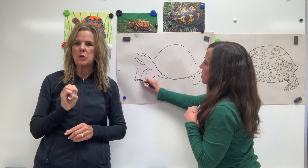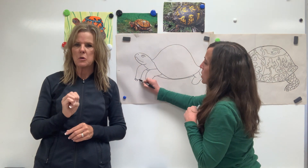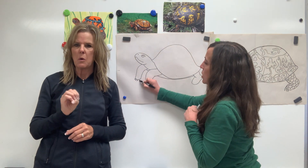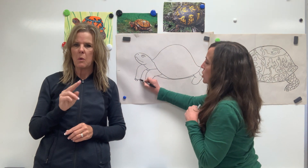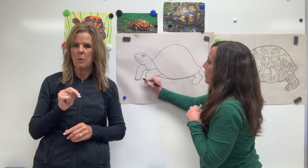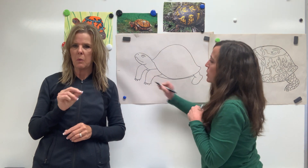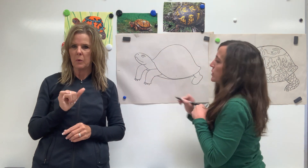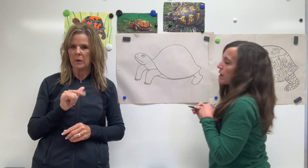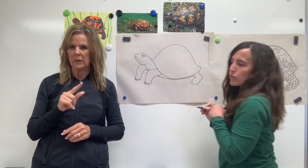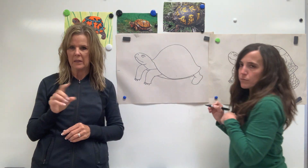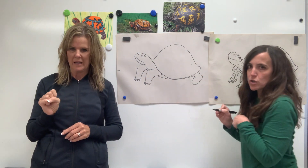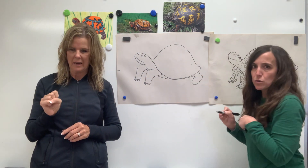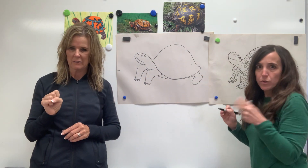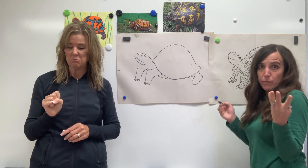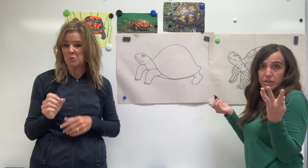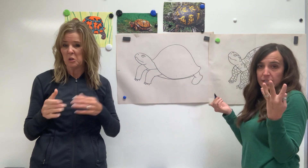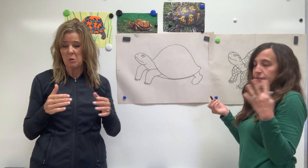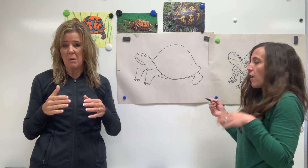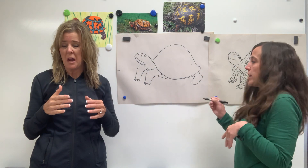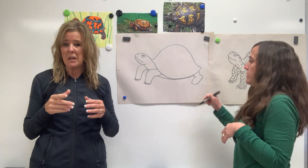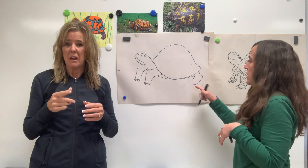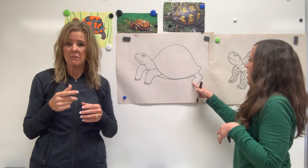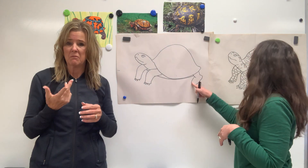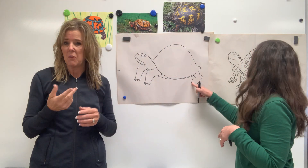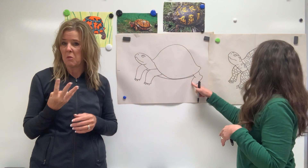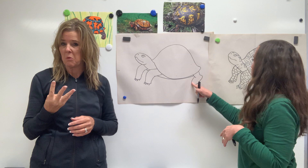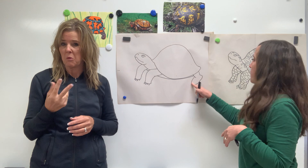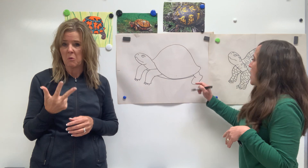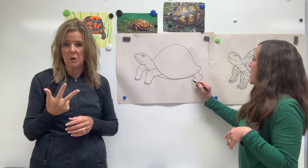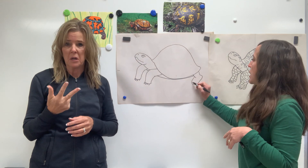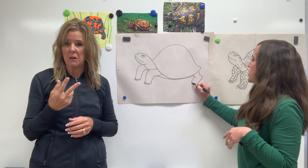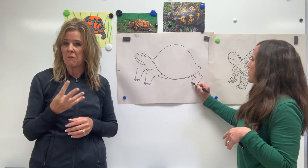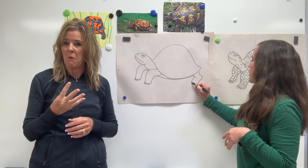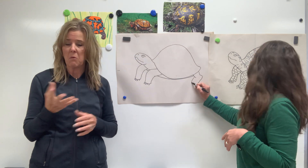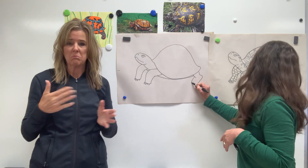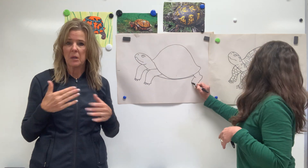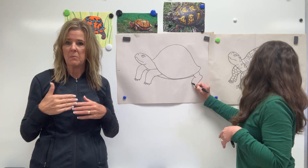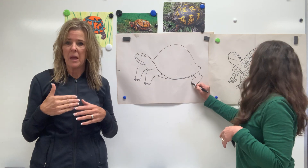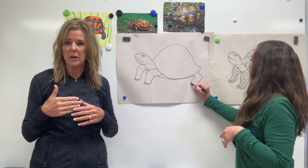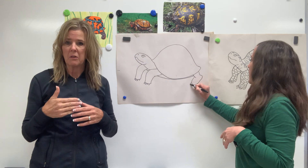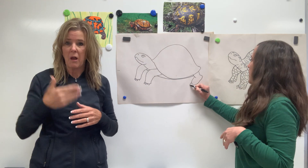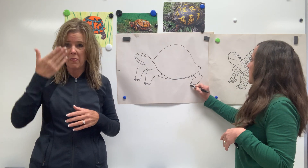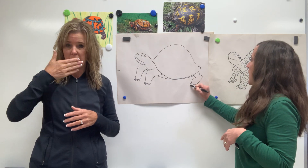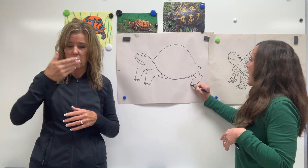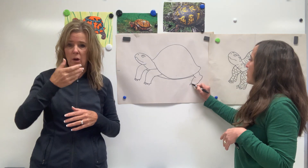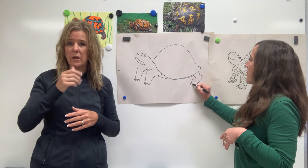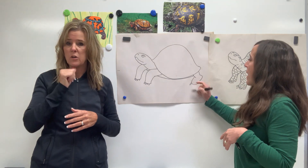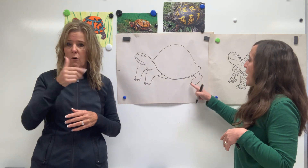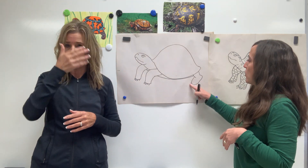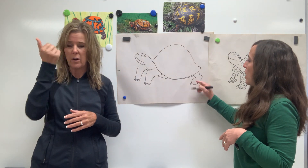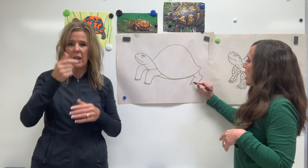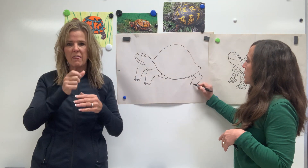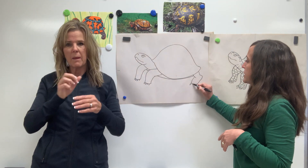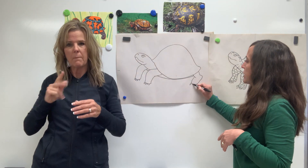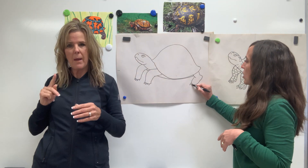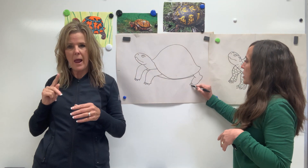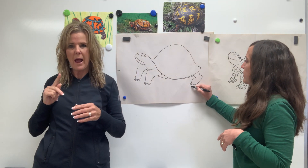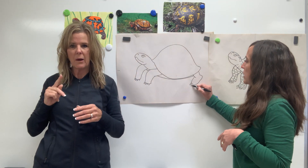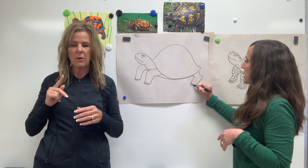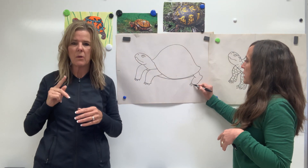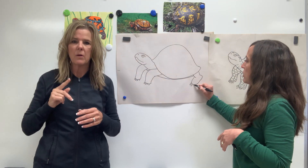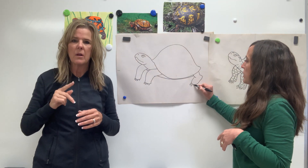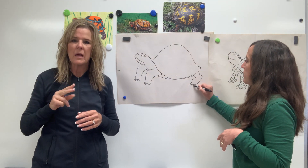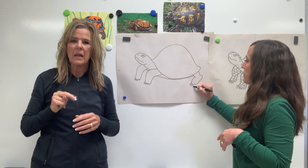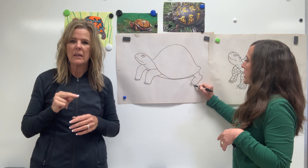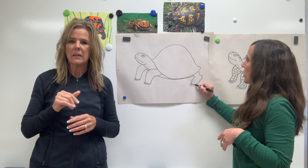4. You might only have room for 2 or 3, that's fine. On the front, and don't forget the back. And the back ones are